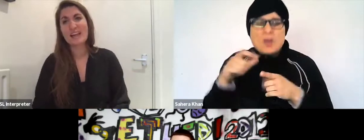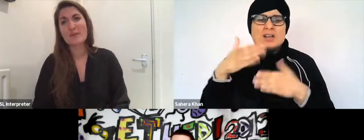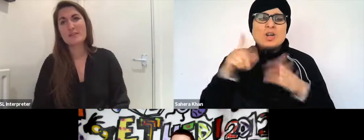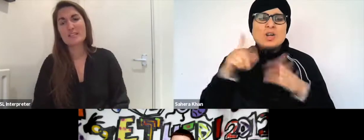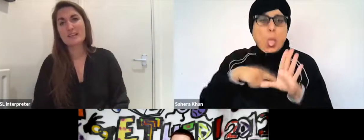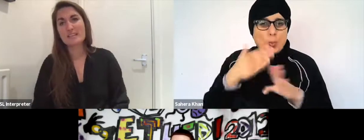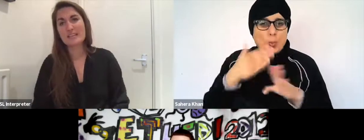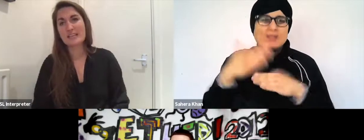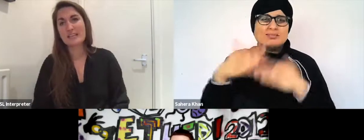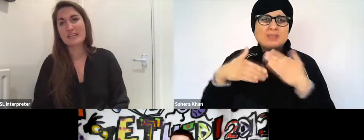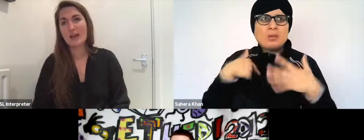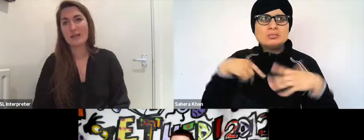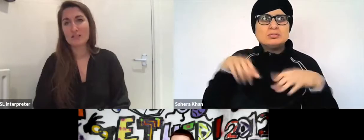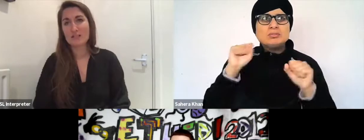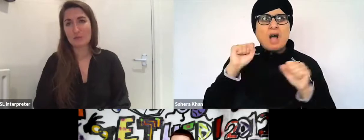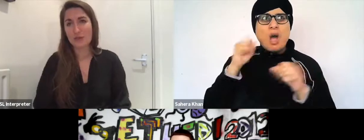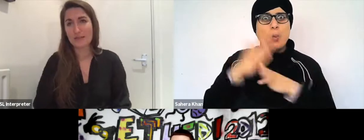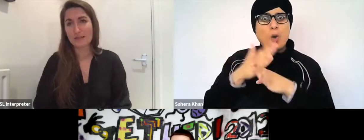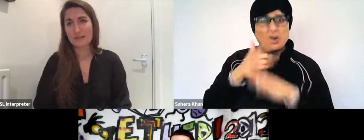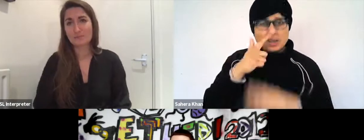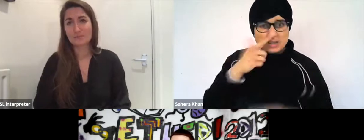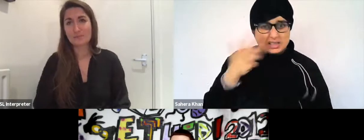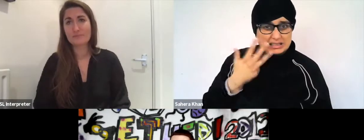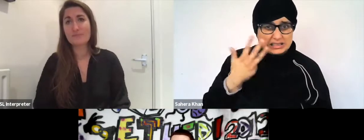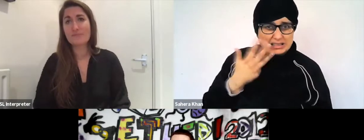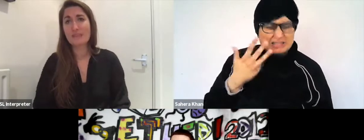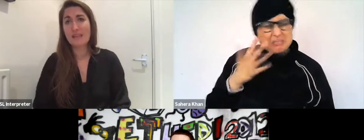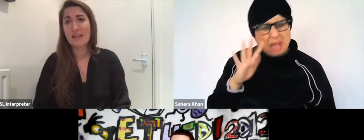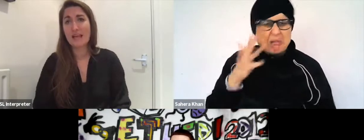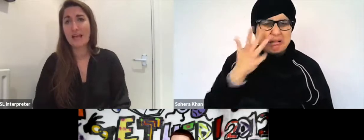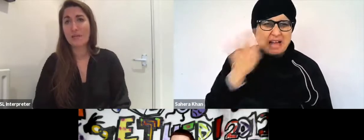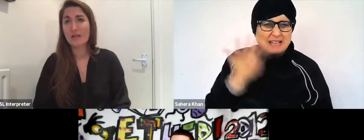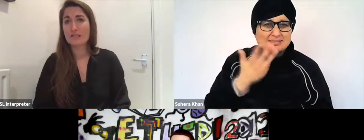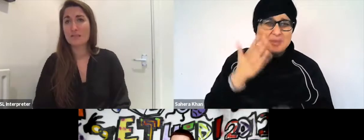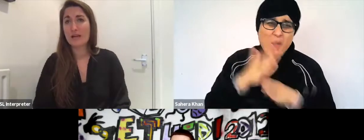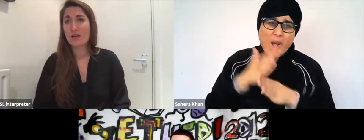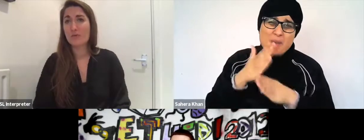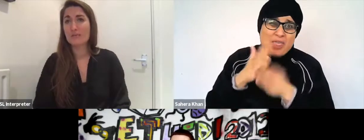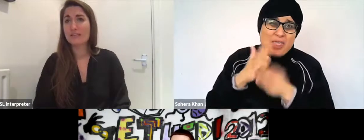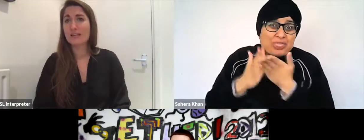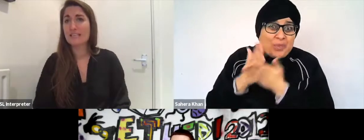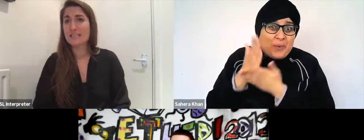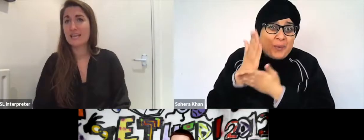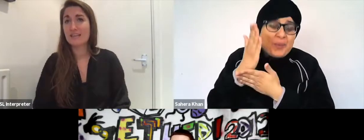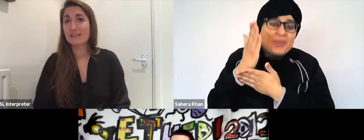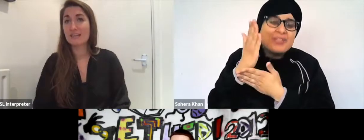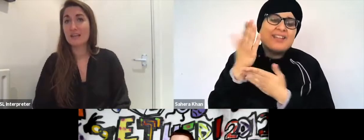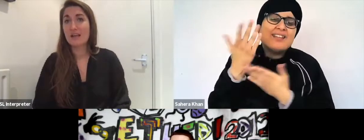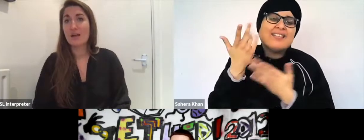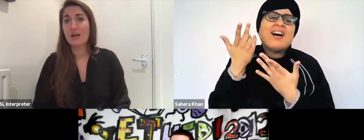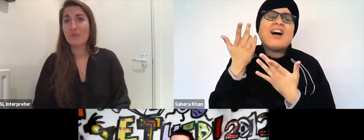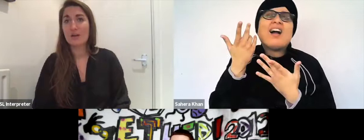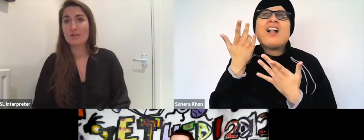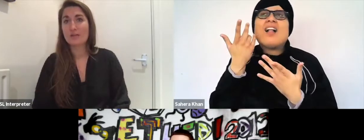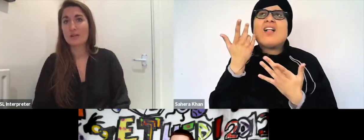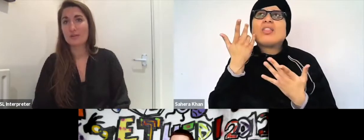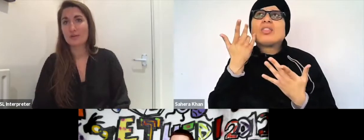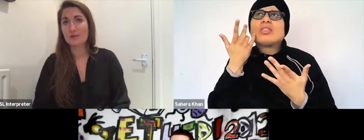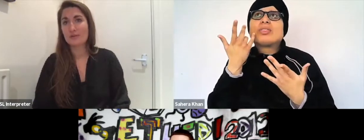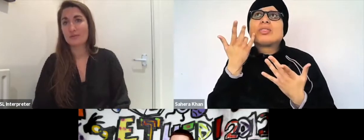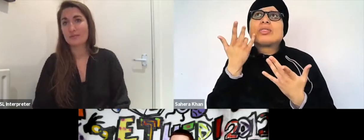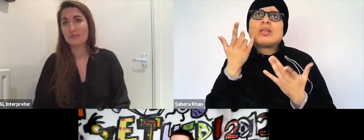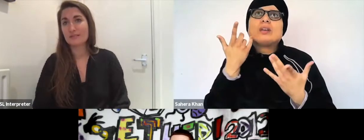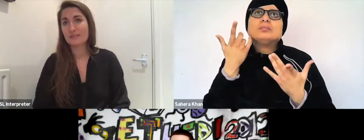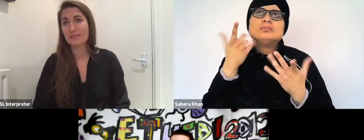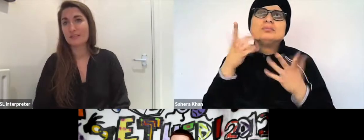I carried on studying as a youth worker. And when I was about 19, I worked all the way